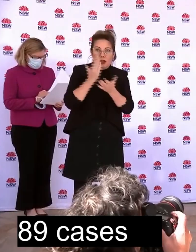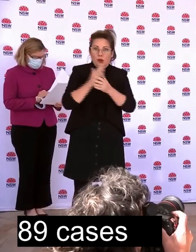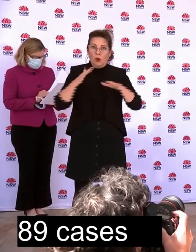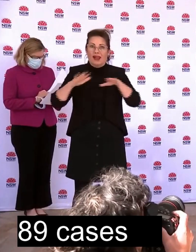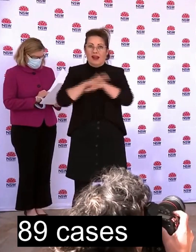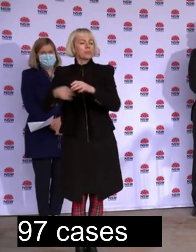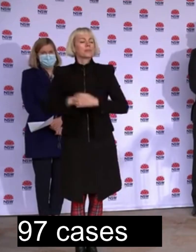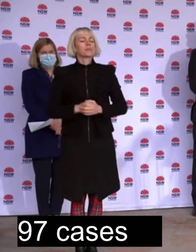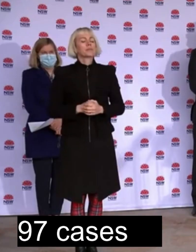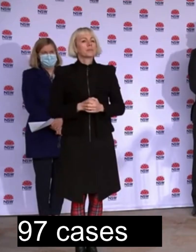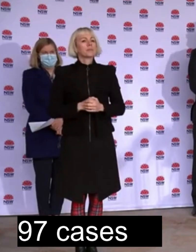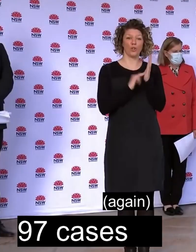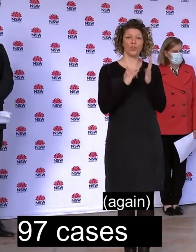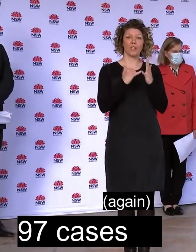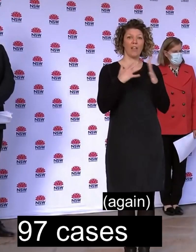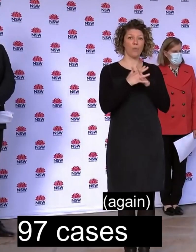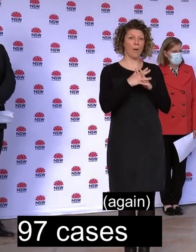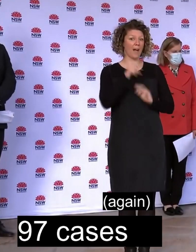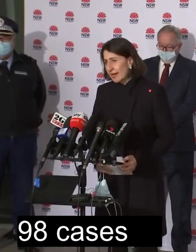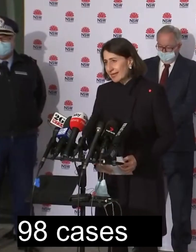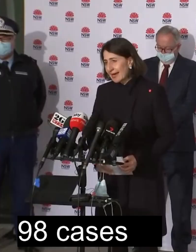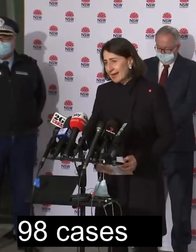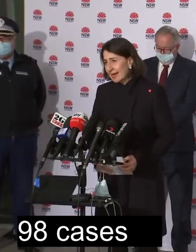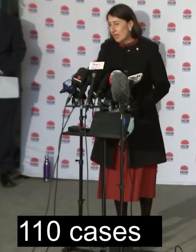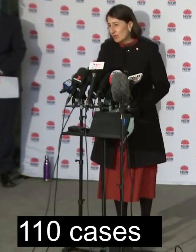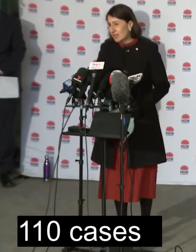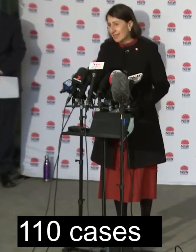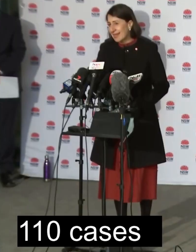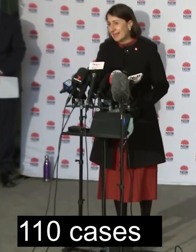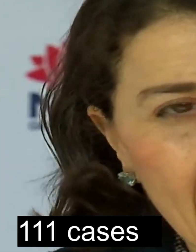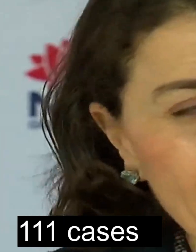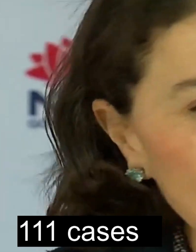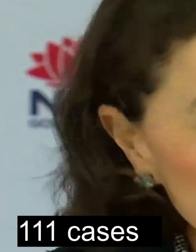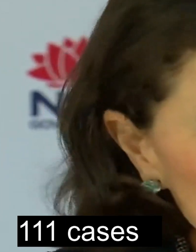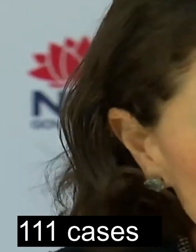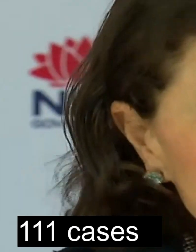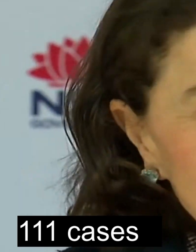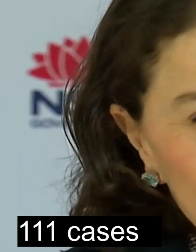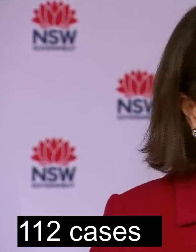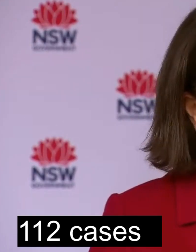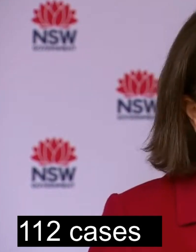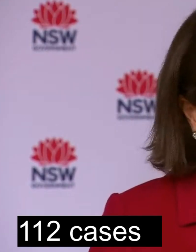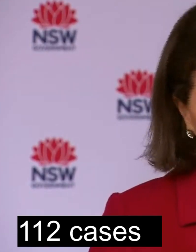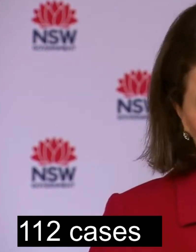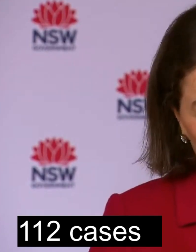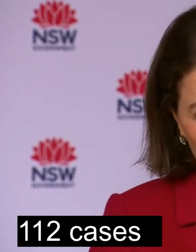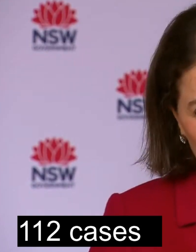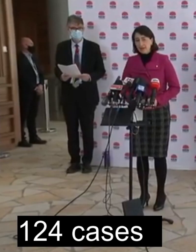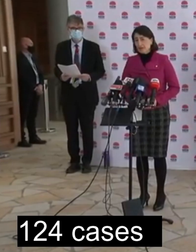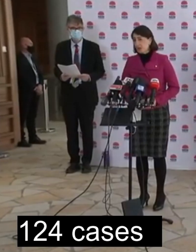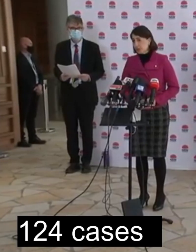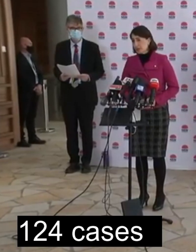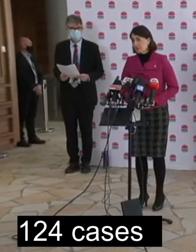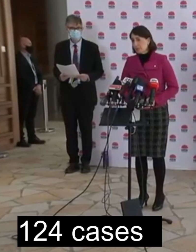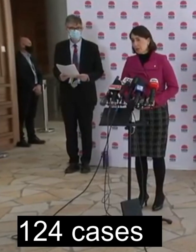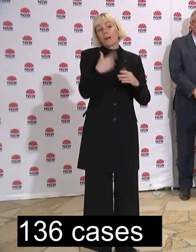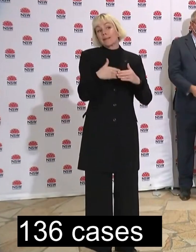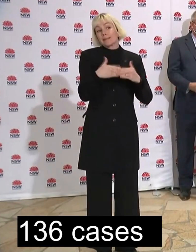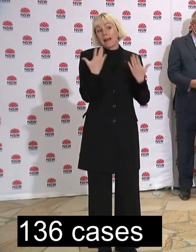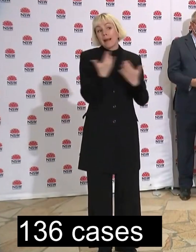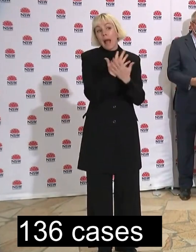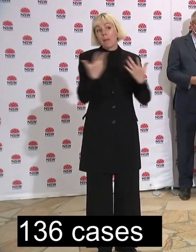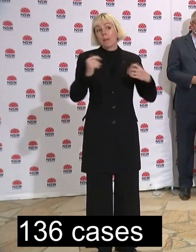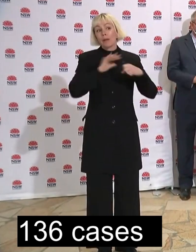78. 89. 97. 97. 98. 110. 111. 112.